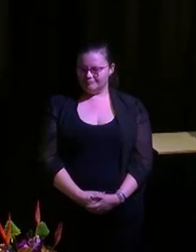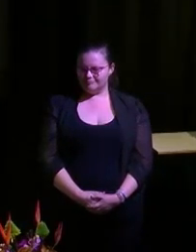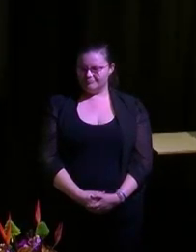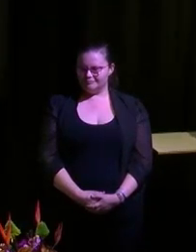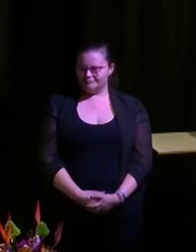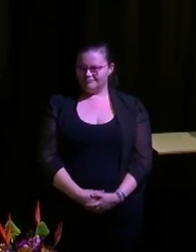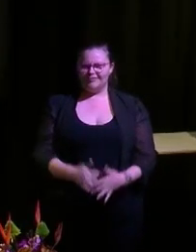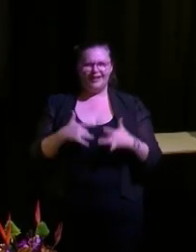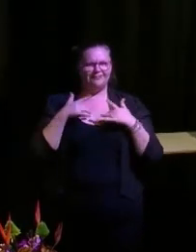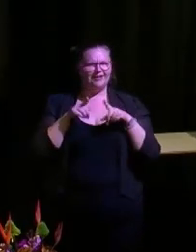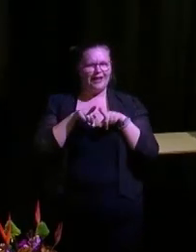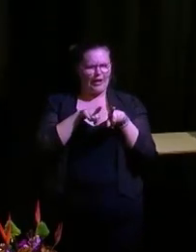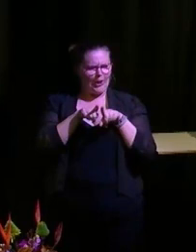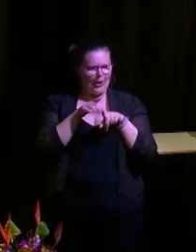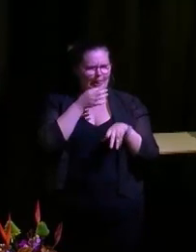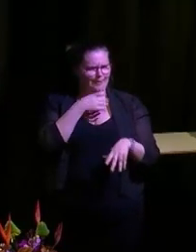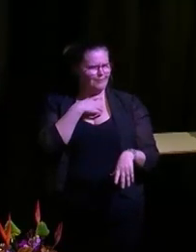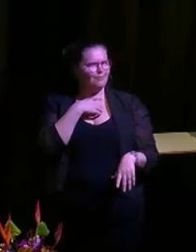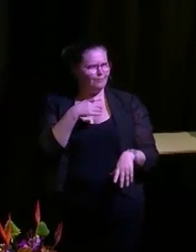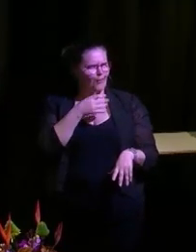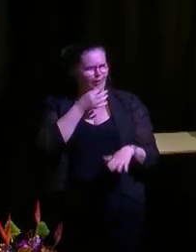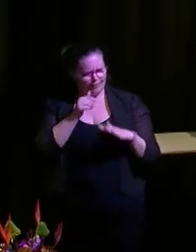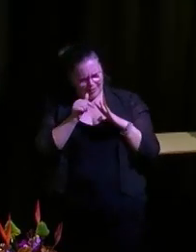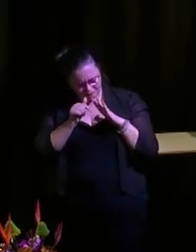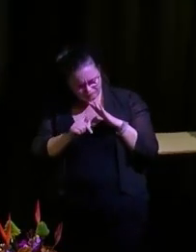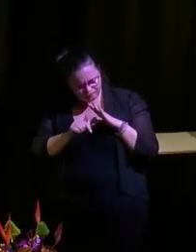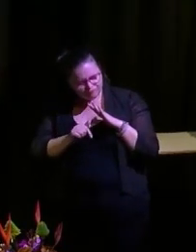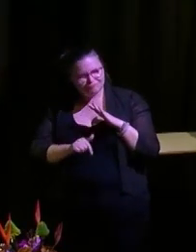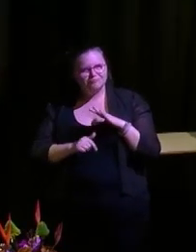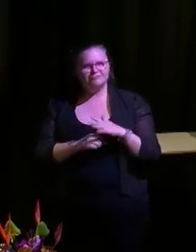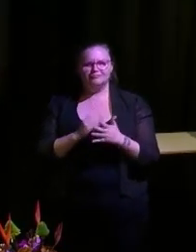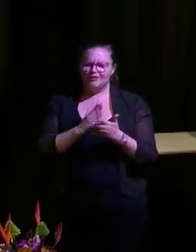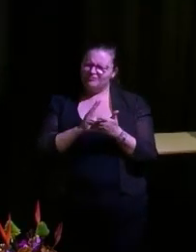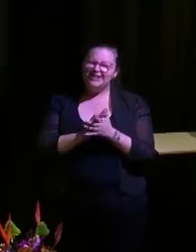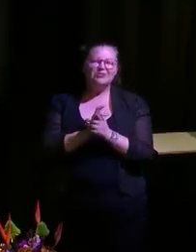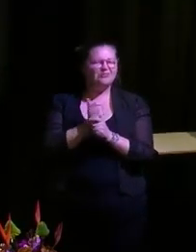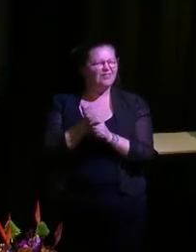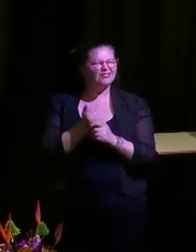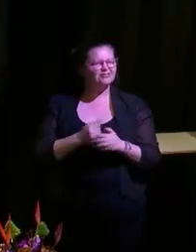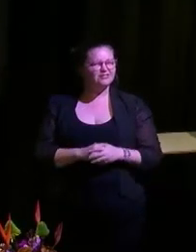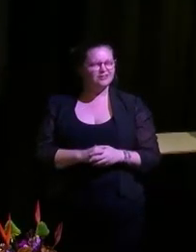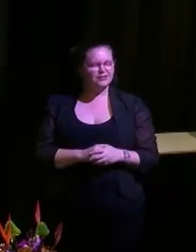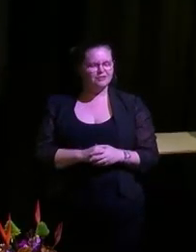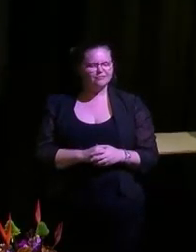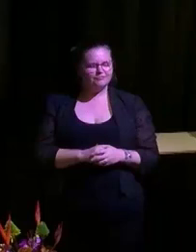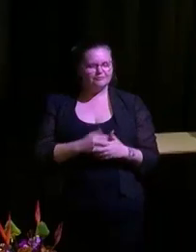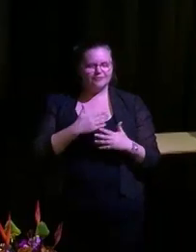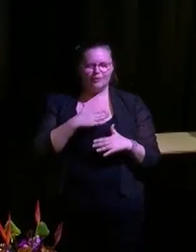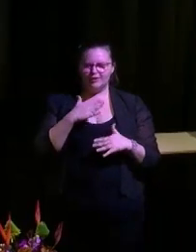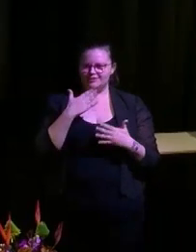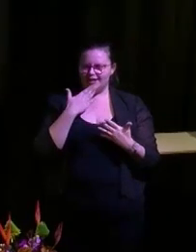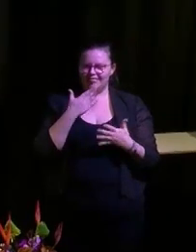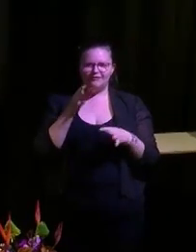I feel like we've learned a little bit more and dug a bit deeper, and it's been a real privilege. I just want to thank